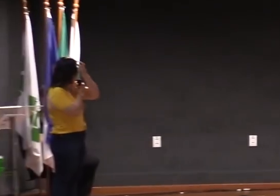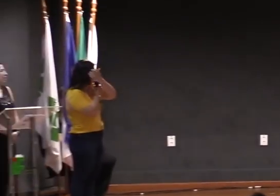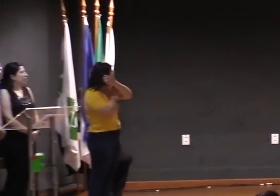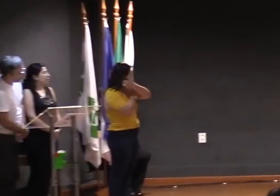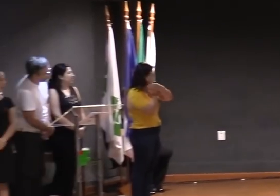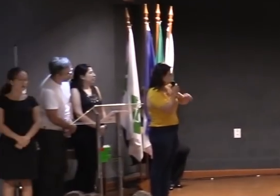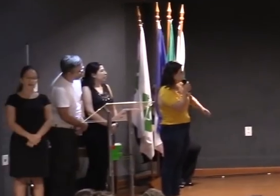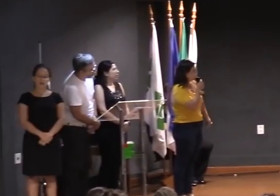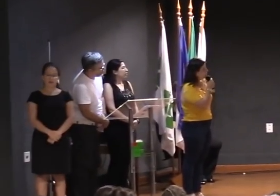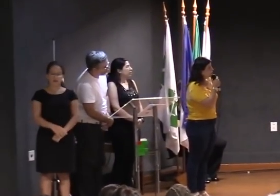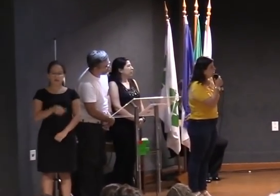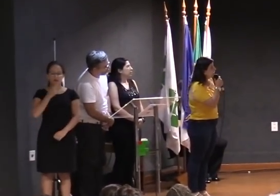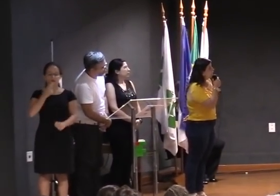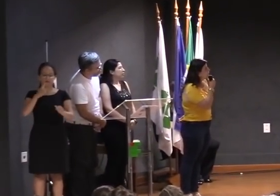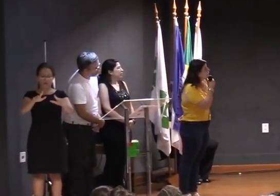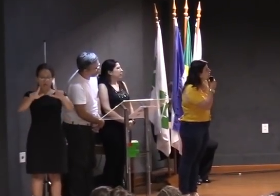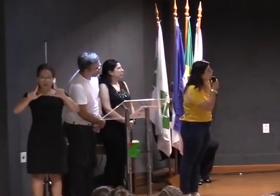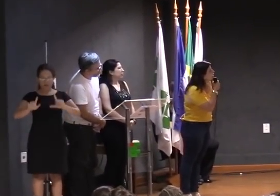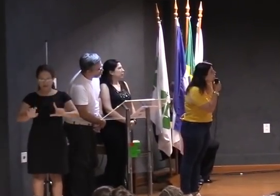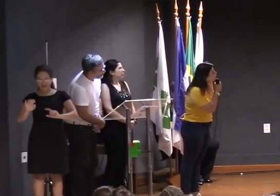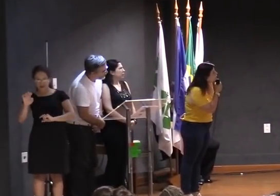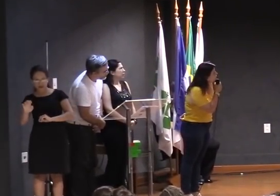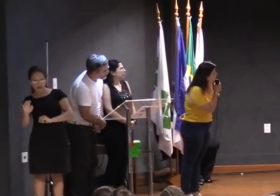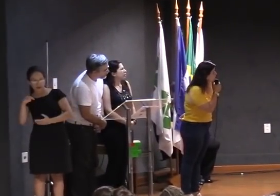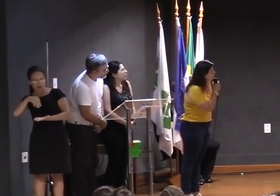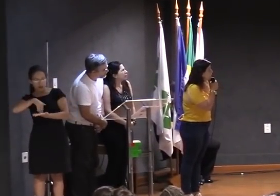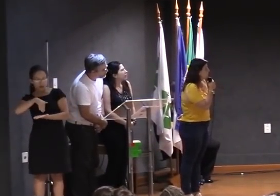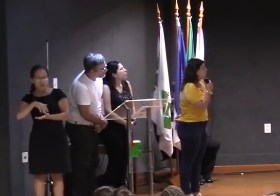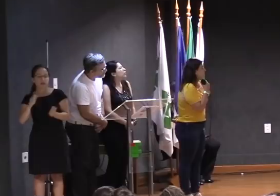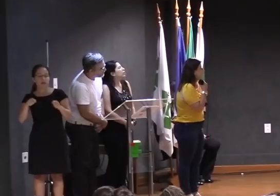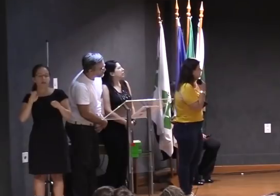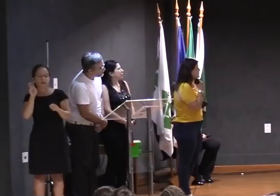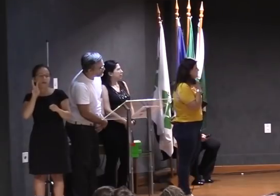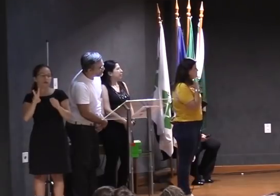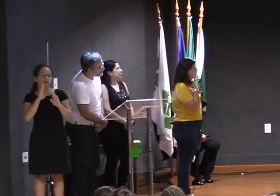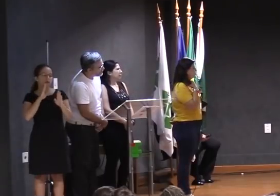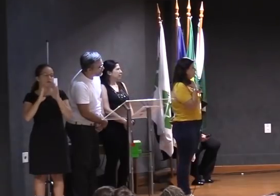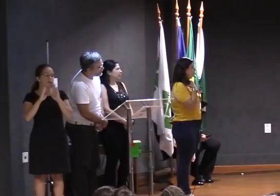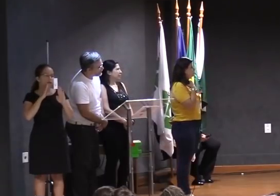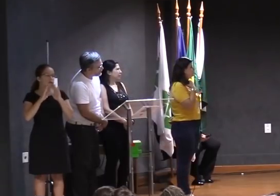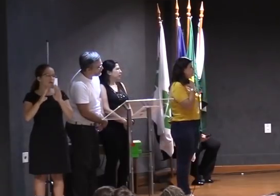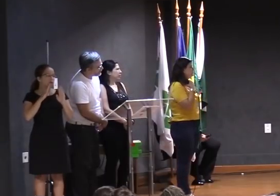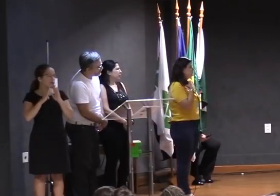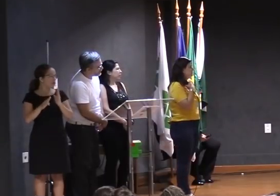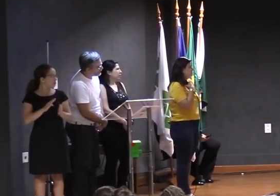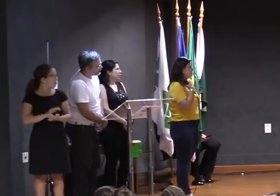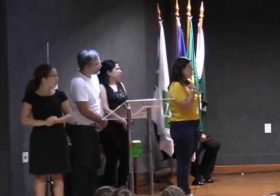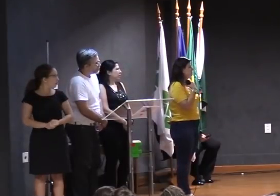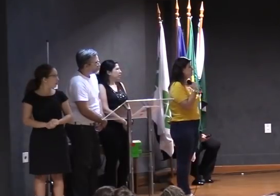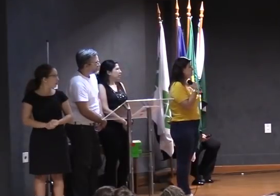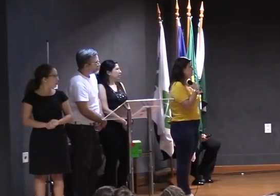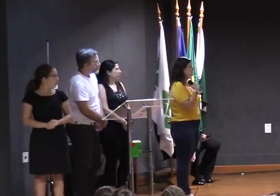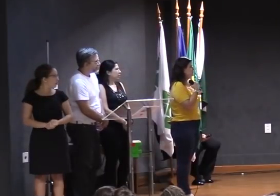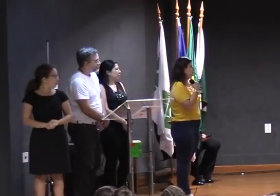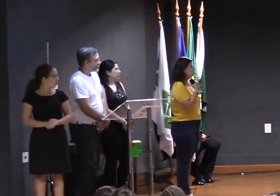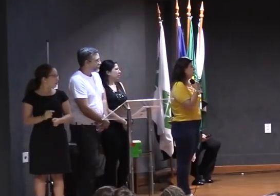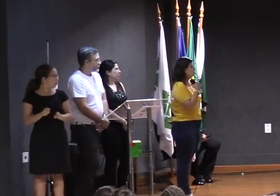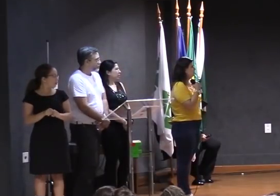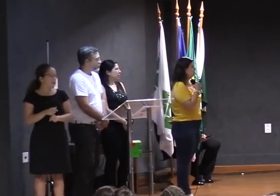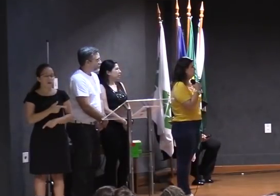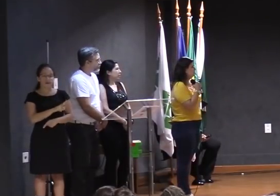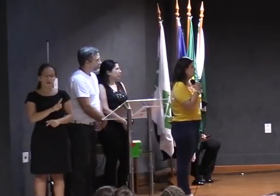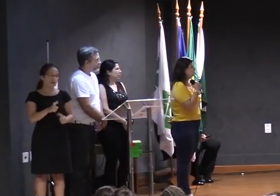A parte inferior esquerda você consegue ver o Facebook. So this Fluency Club is used